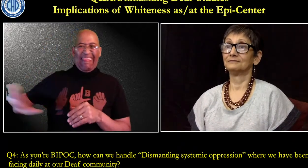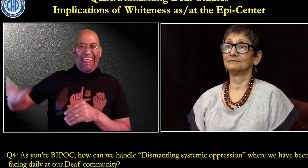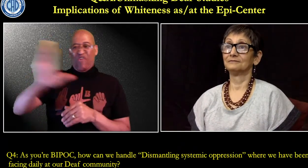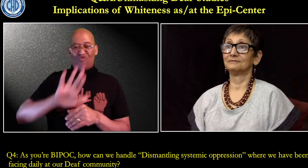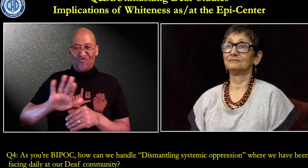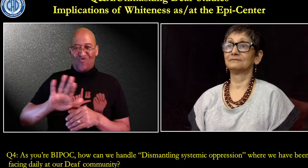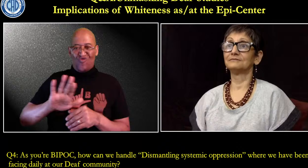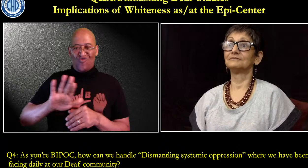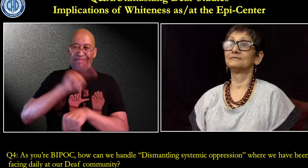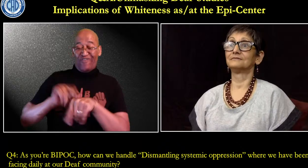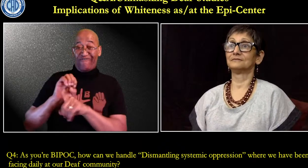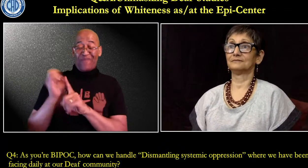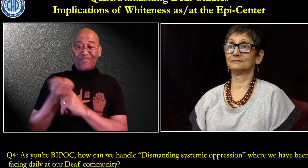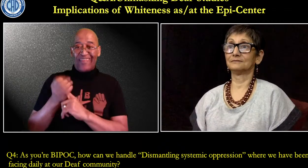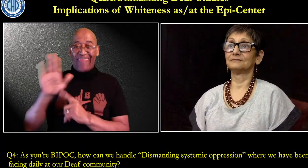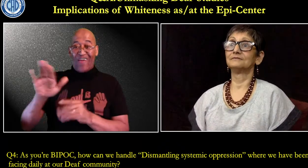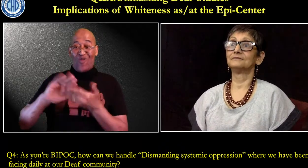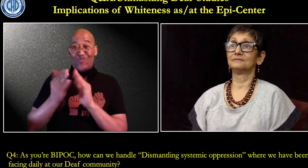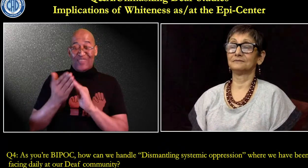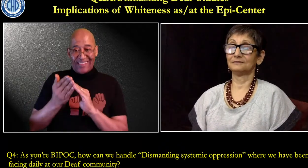Parents, so they can feel comfortable as well,